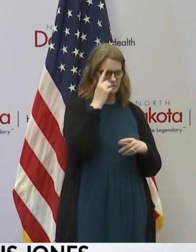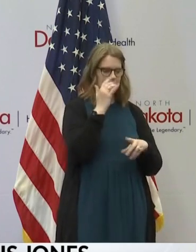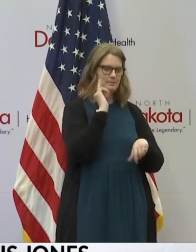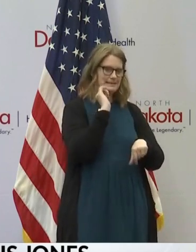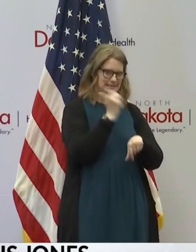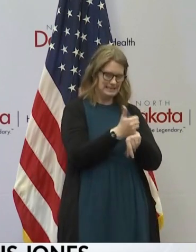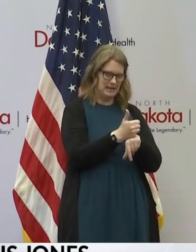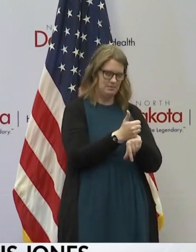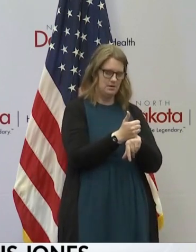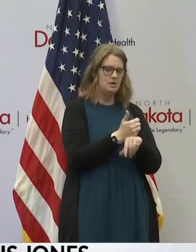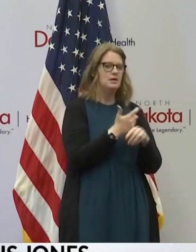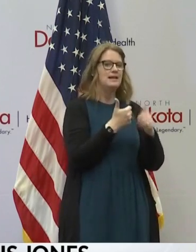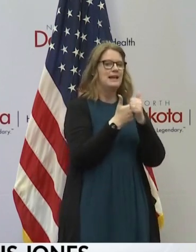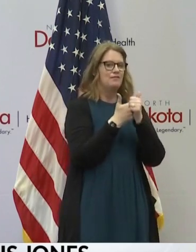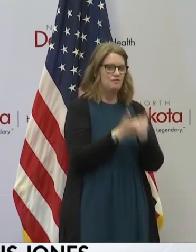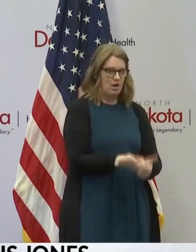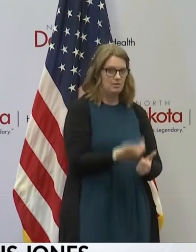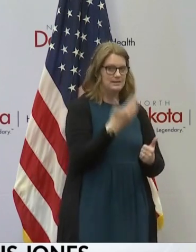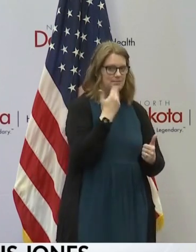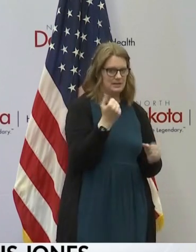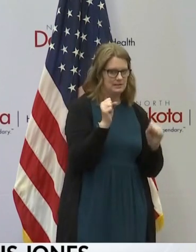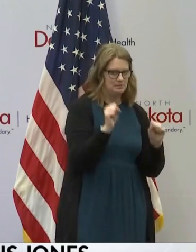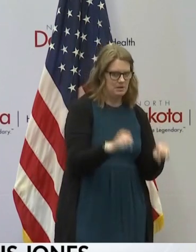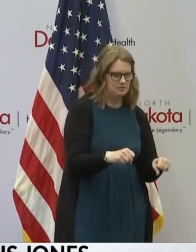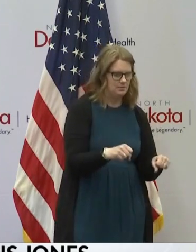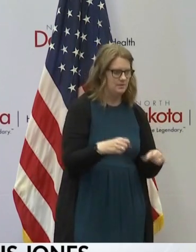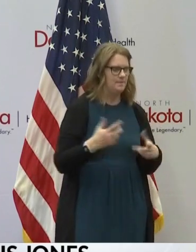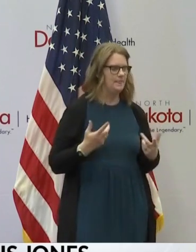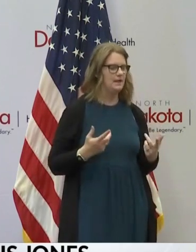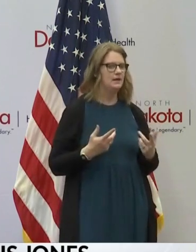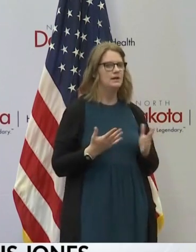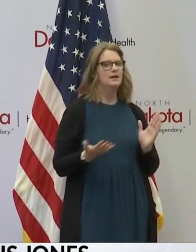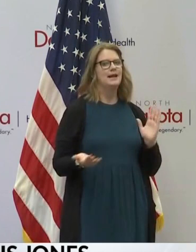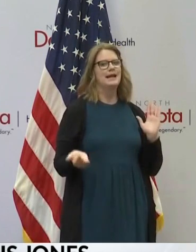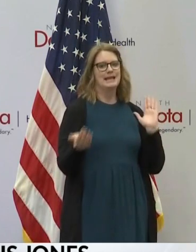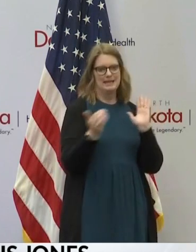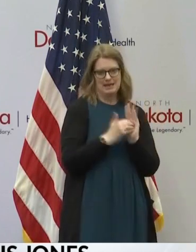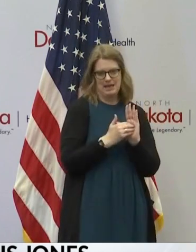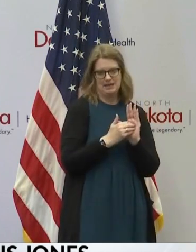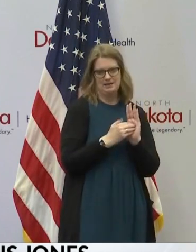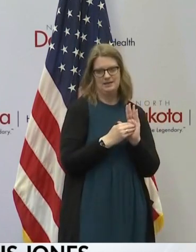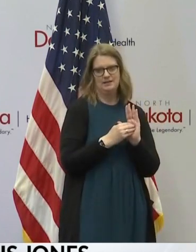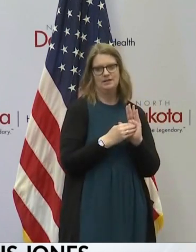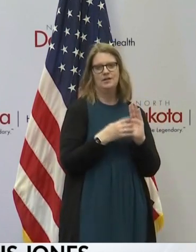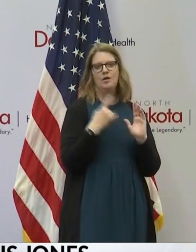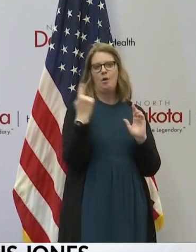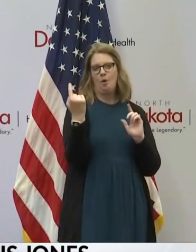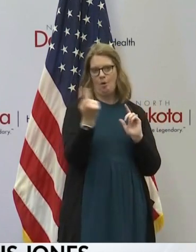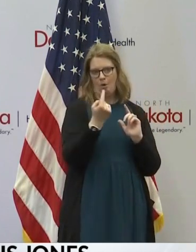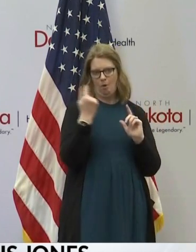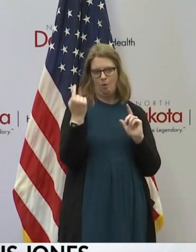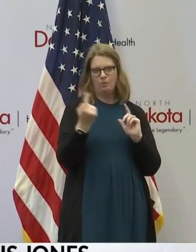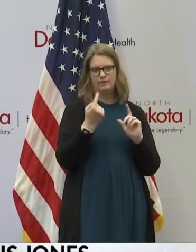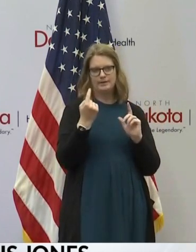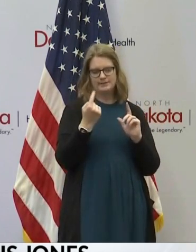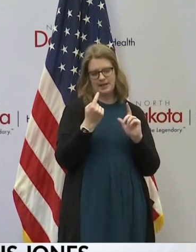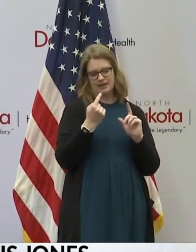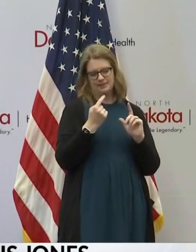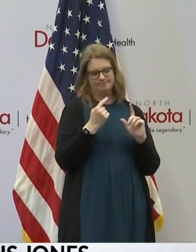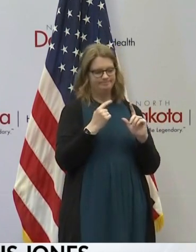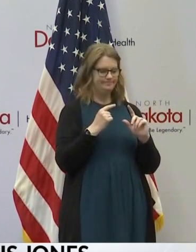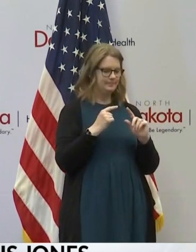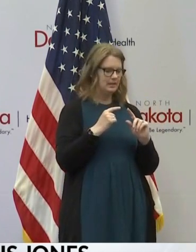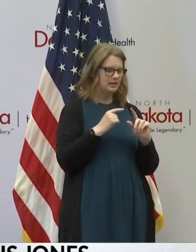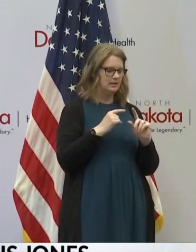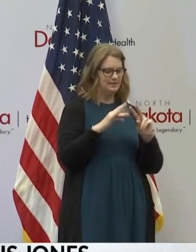up, and we're following them as best we can. But I want to reiterate that we're always looking at them on a case-by-case basis, that it can't always